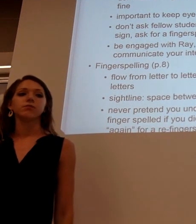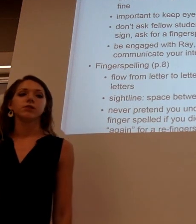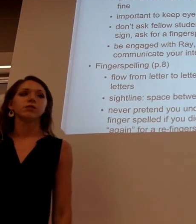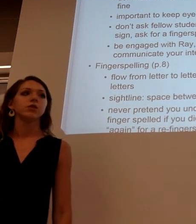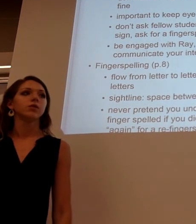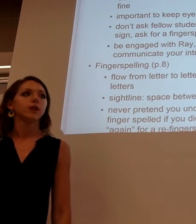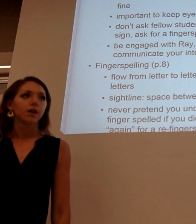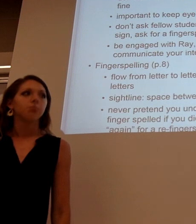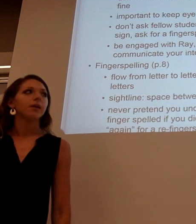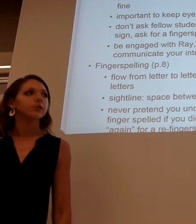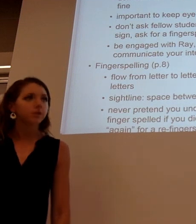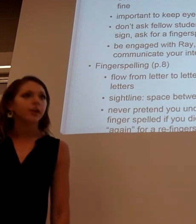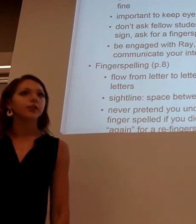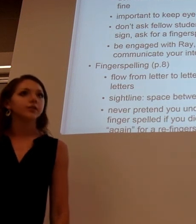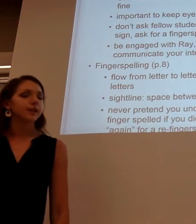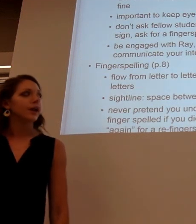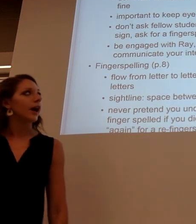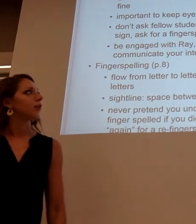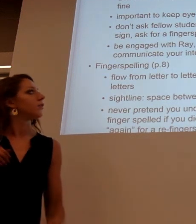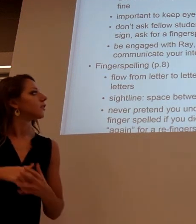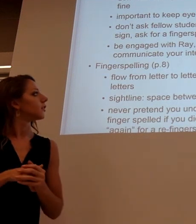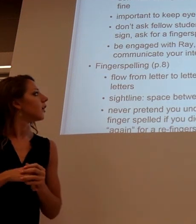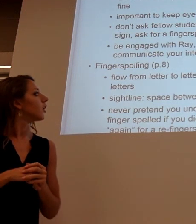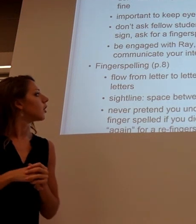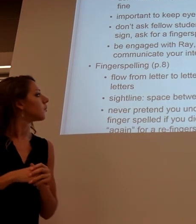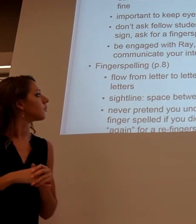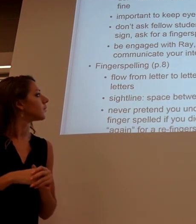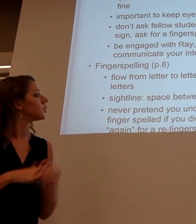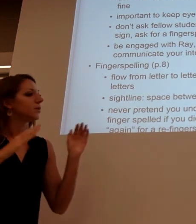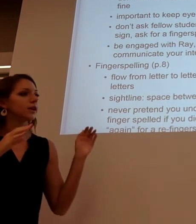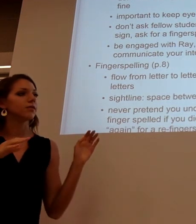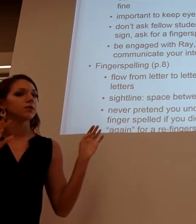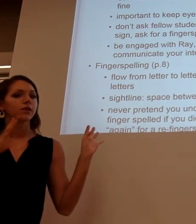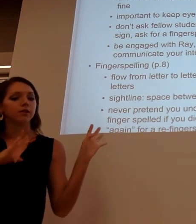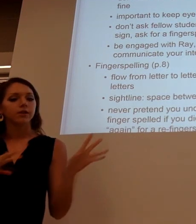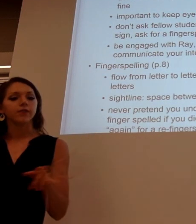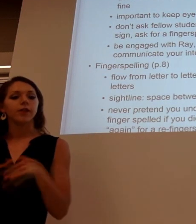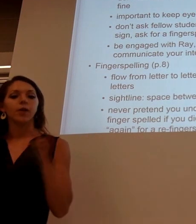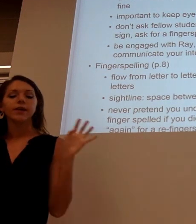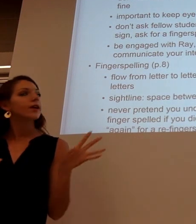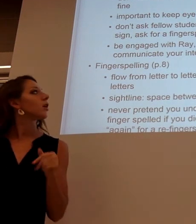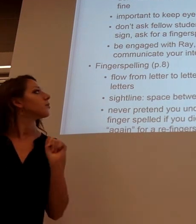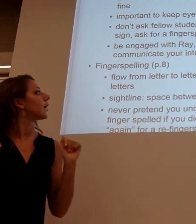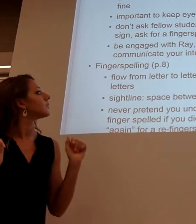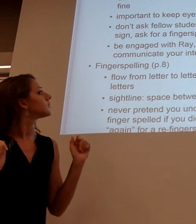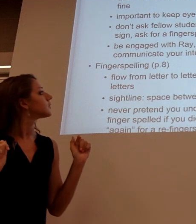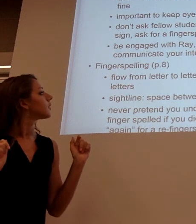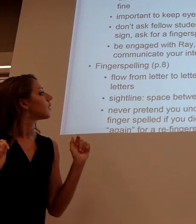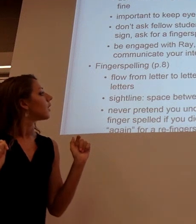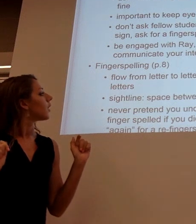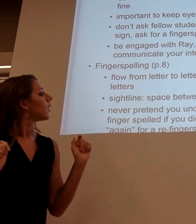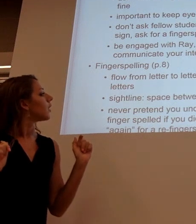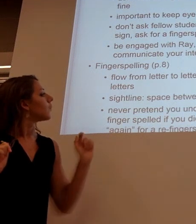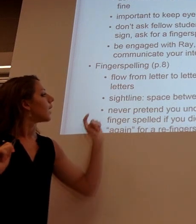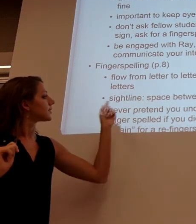You know, don't bounce your letters like that. It should be very slowly, and that'll cause practice.